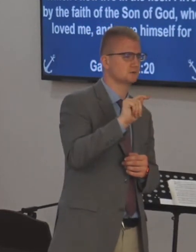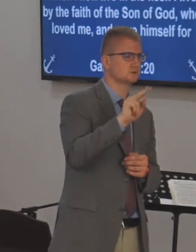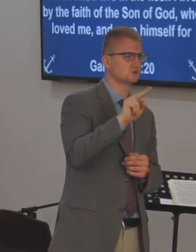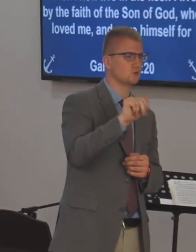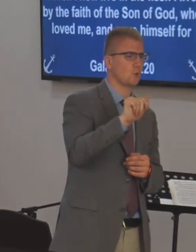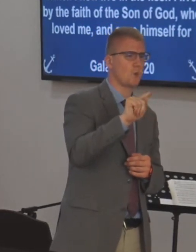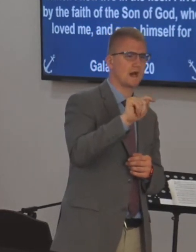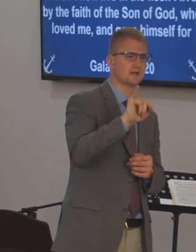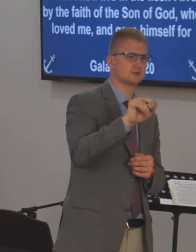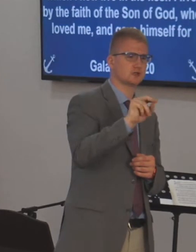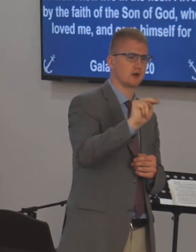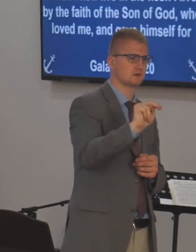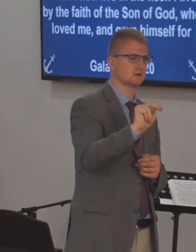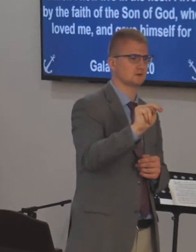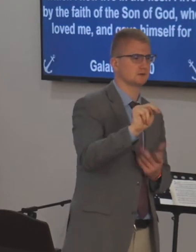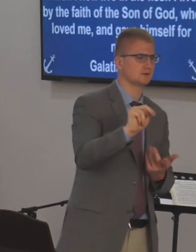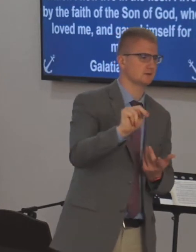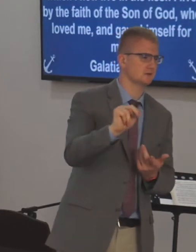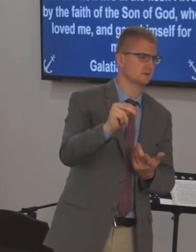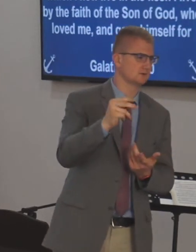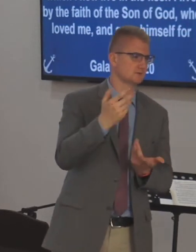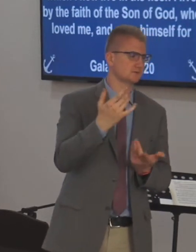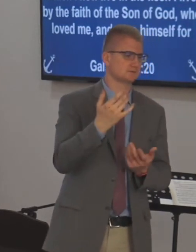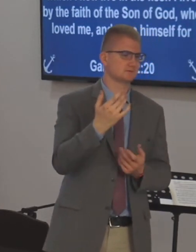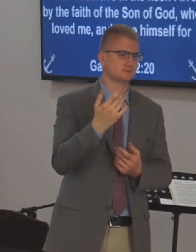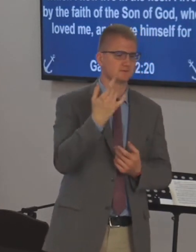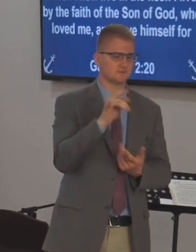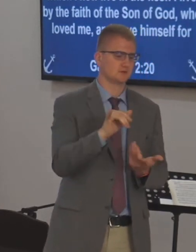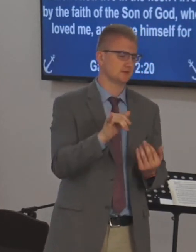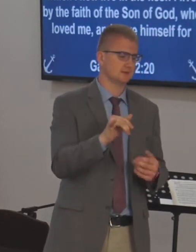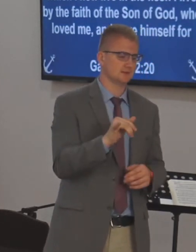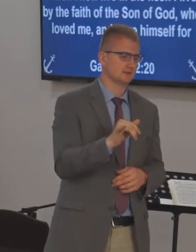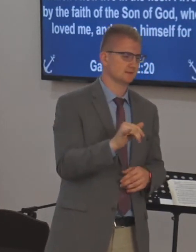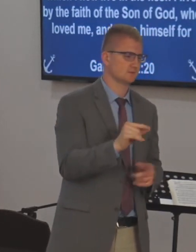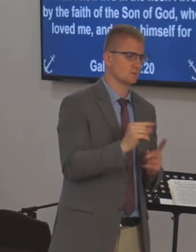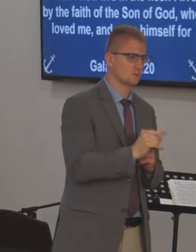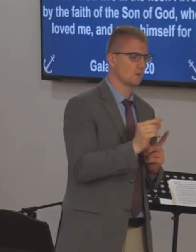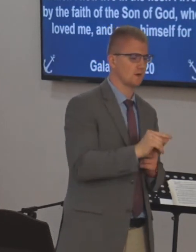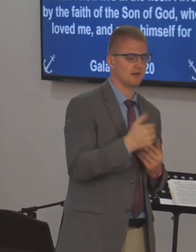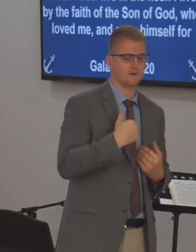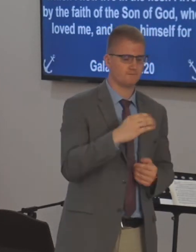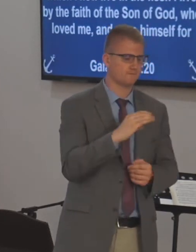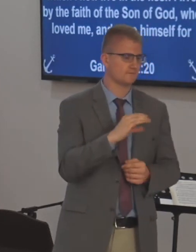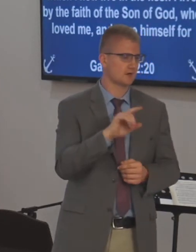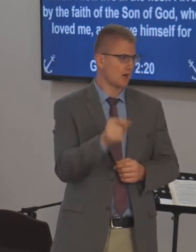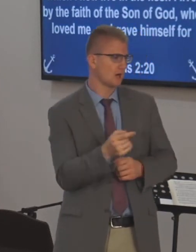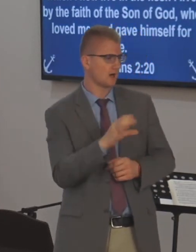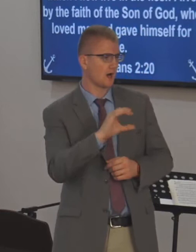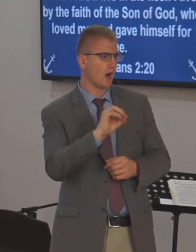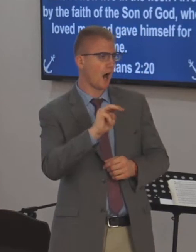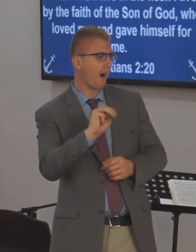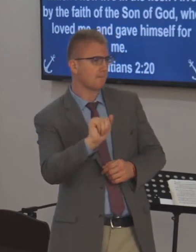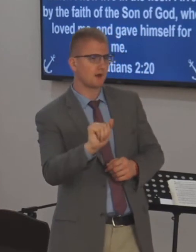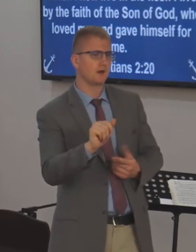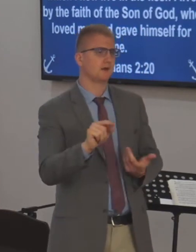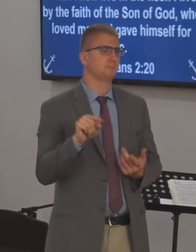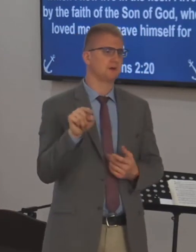7. Do you think that's by accident? Woo! Look at this. Look how many commas.